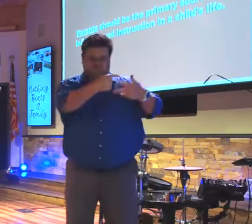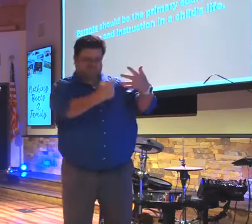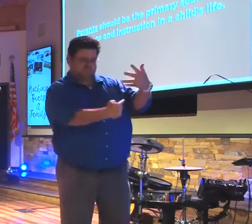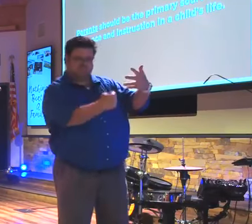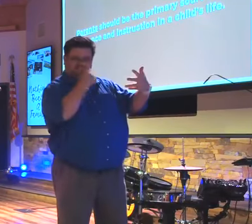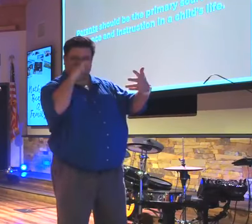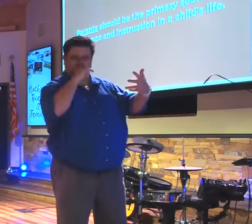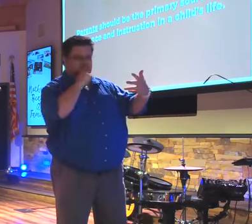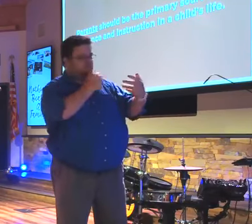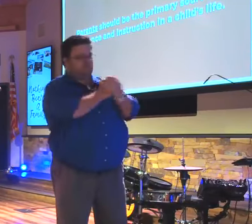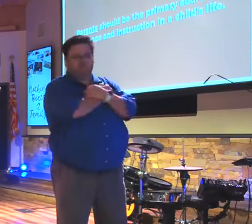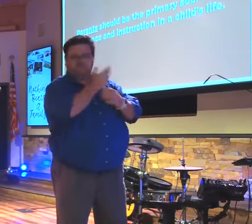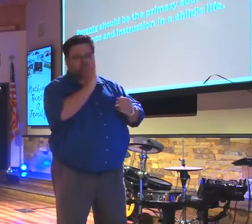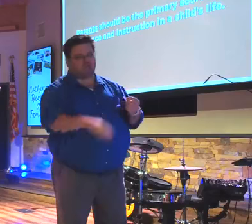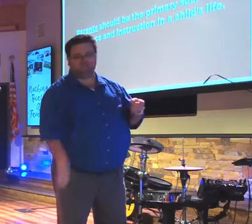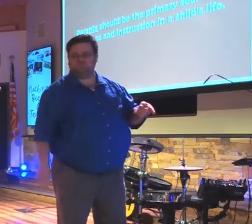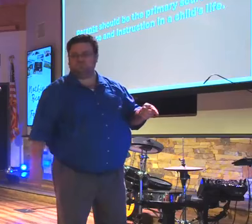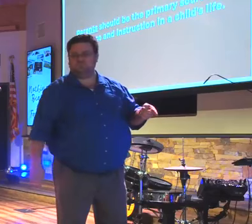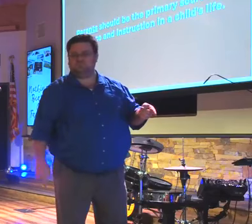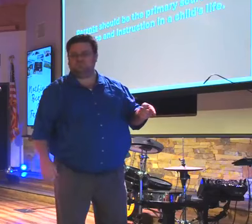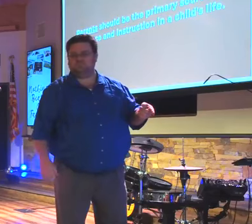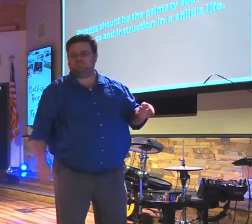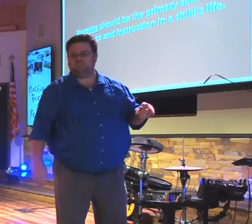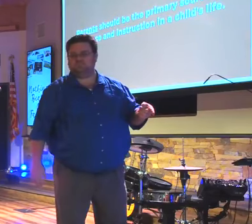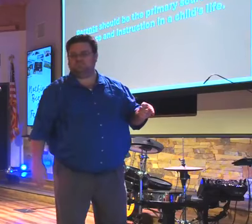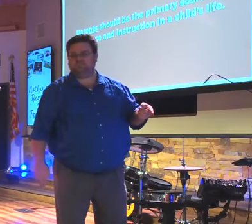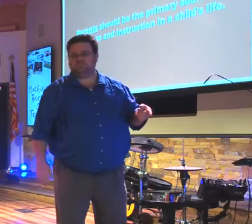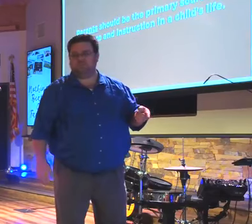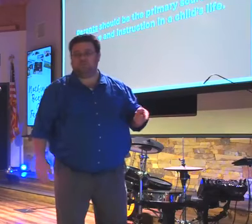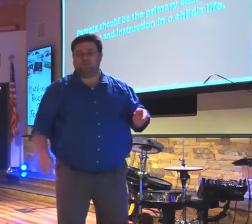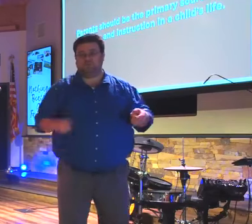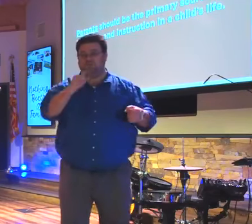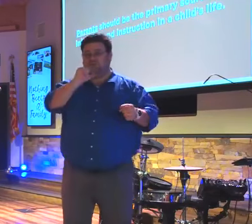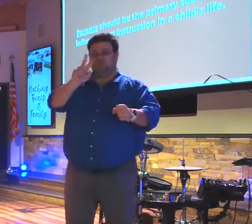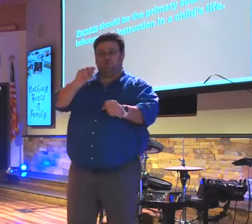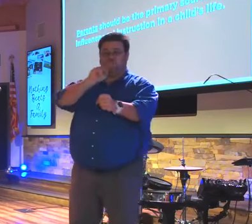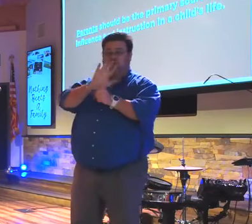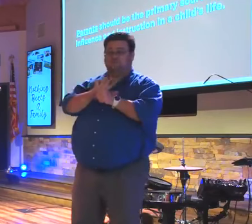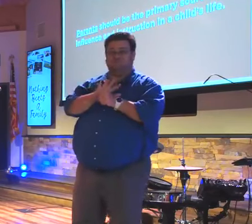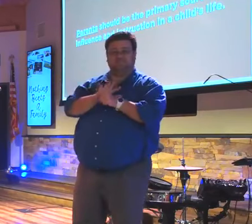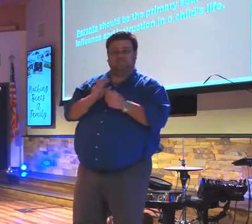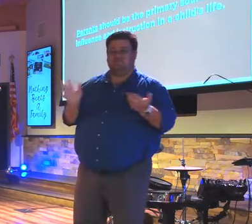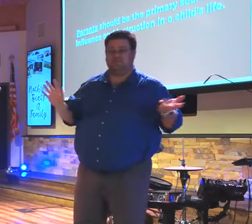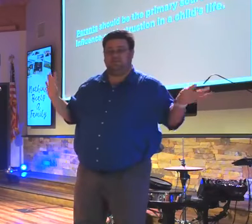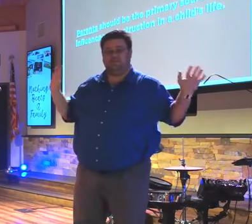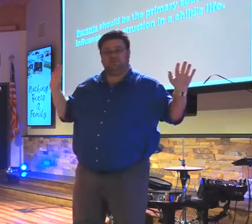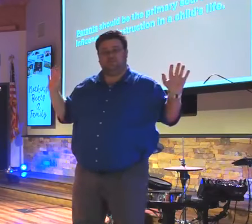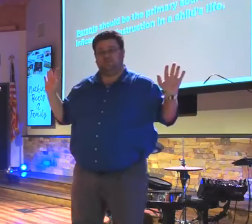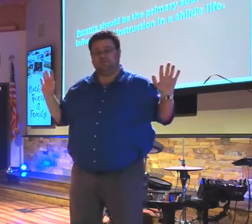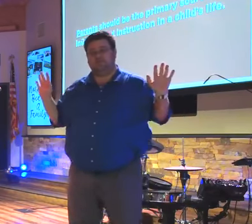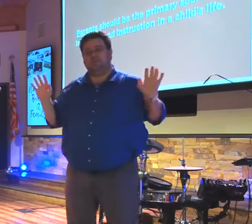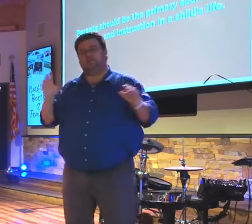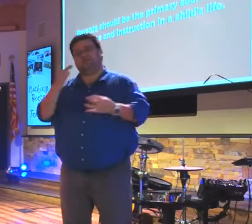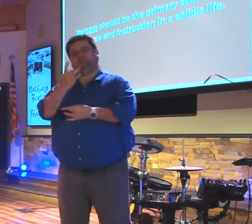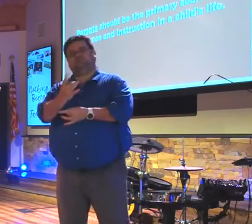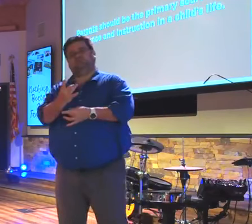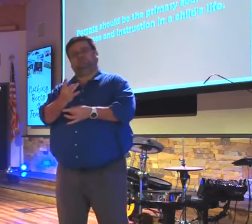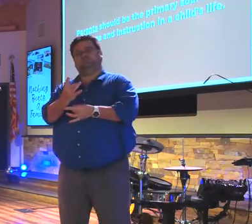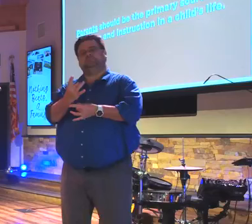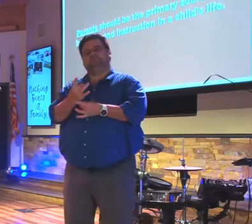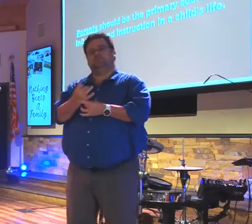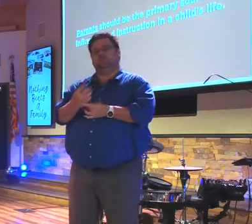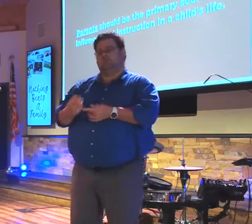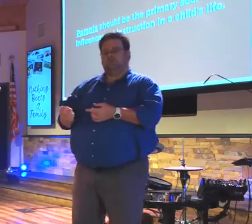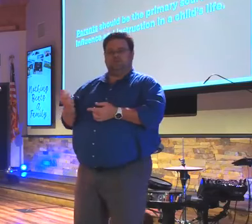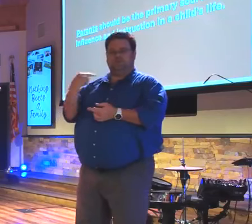all. So there's no guarantees. You know, there was a... It's interesting when you look back at the